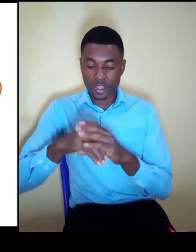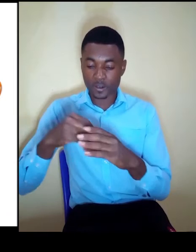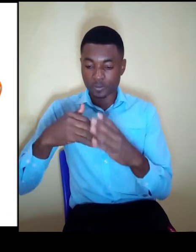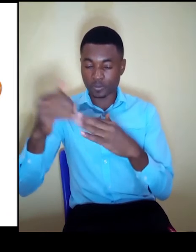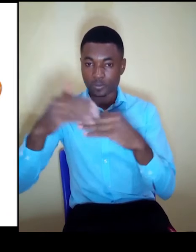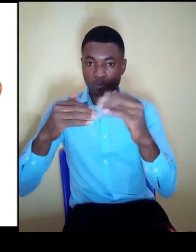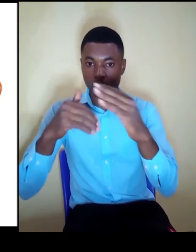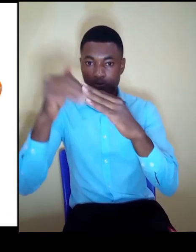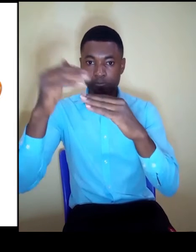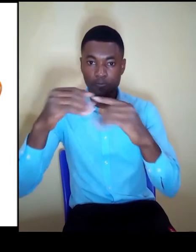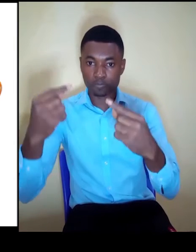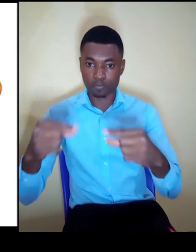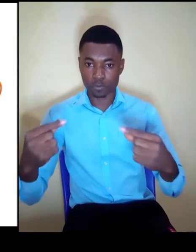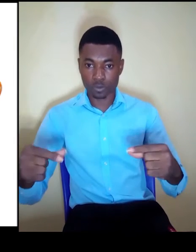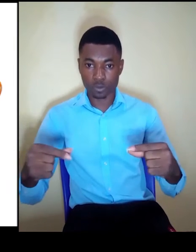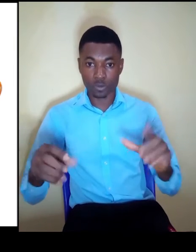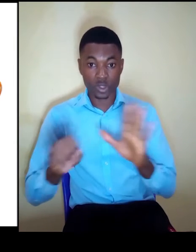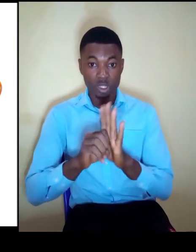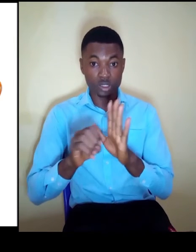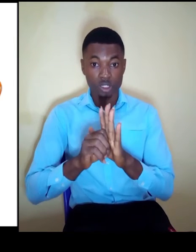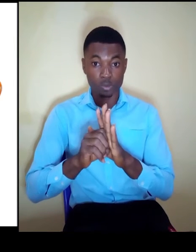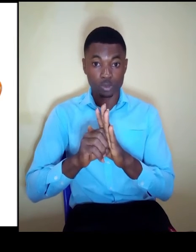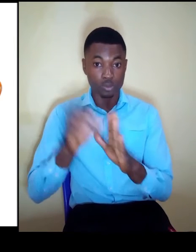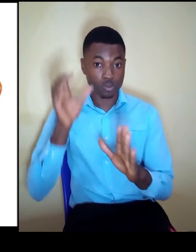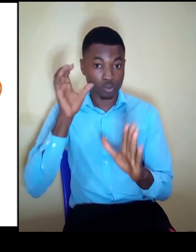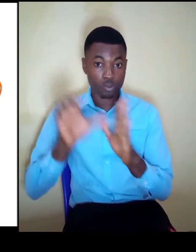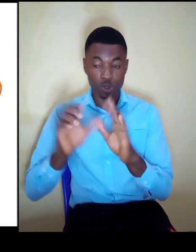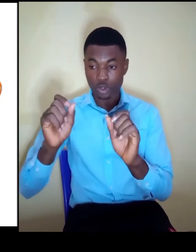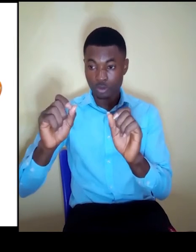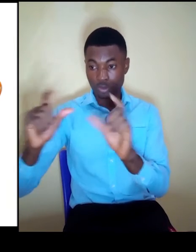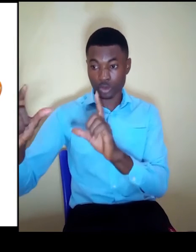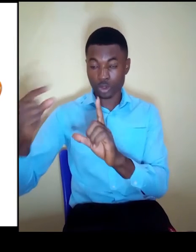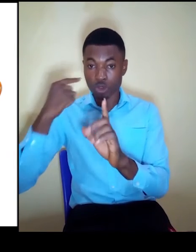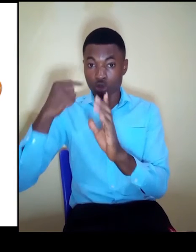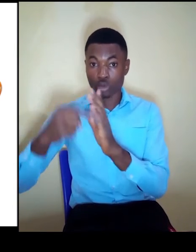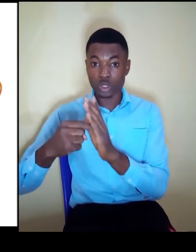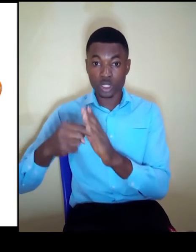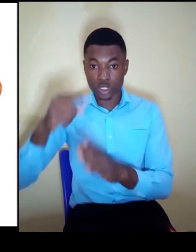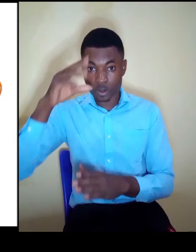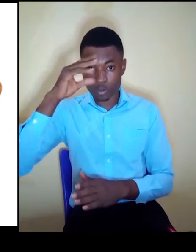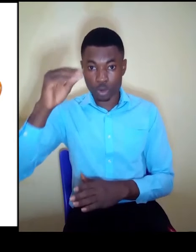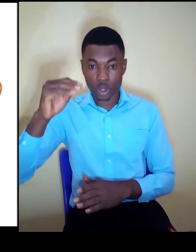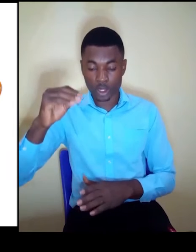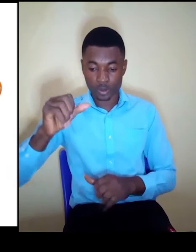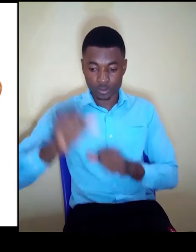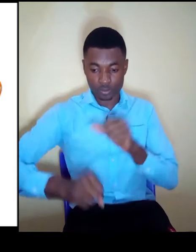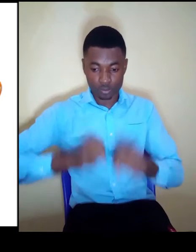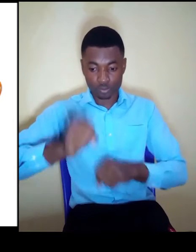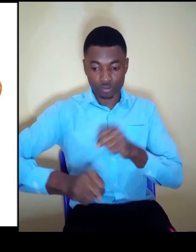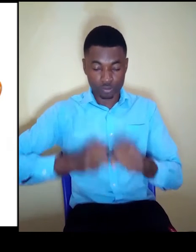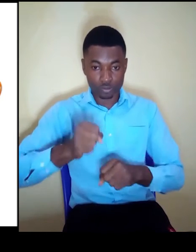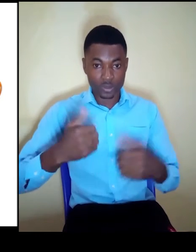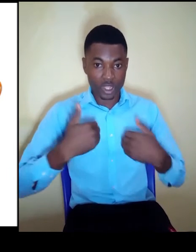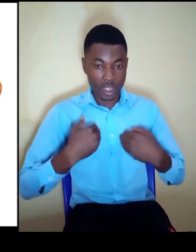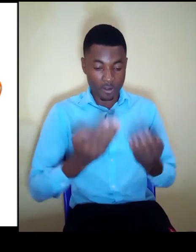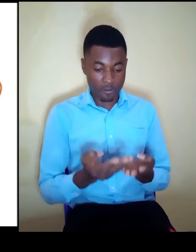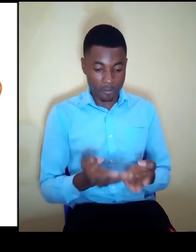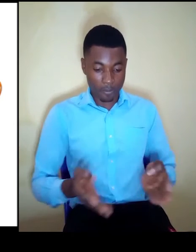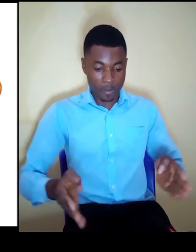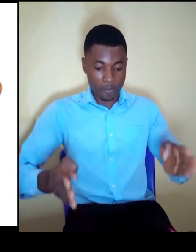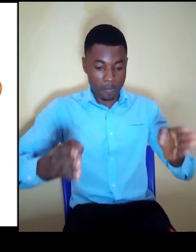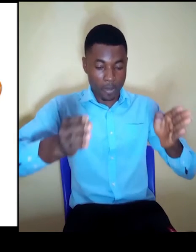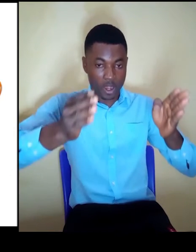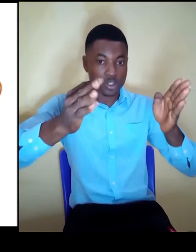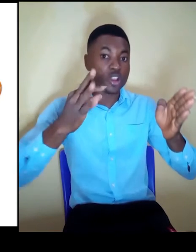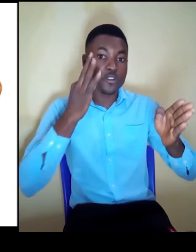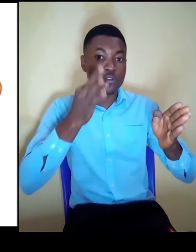example is this picture on your screen that indicating a boy holding a bicycle, riding and having a basket of fruit in